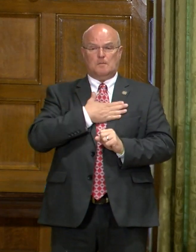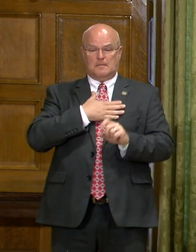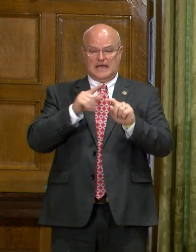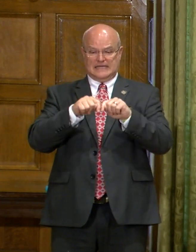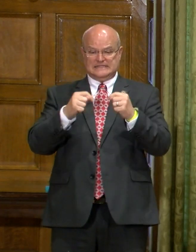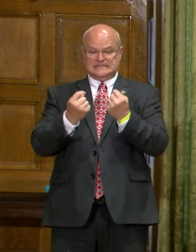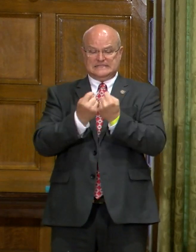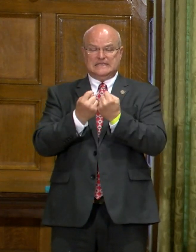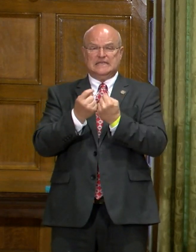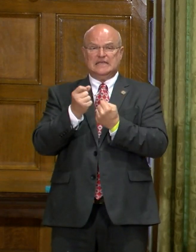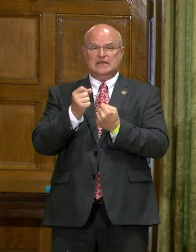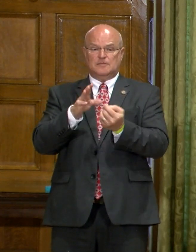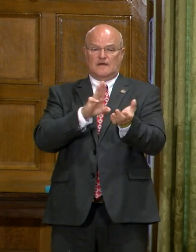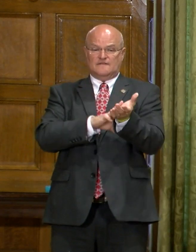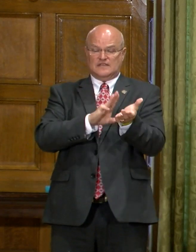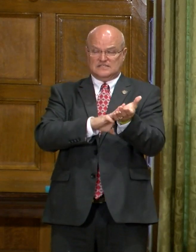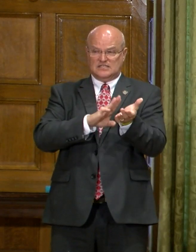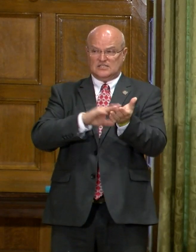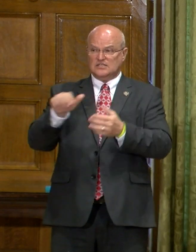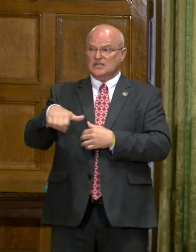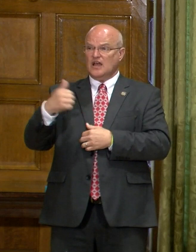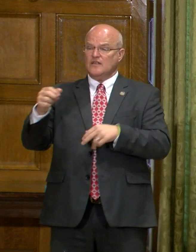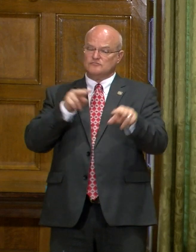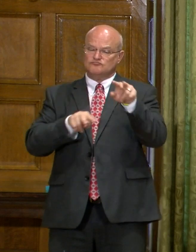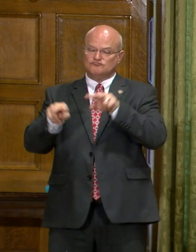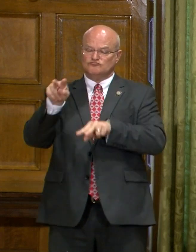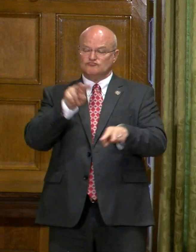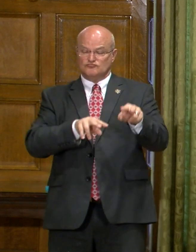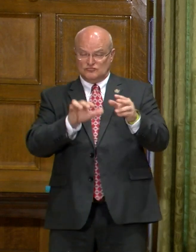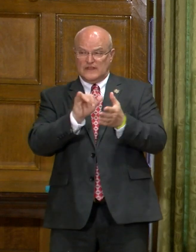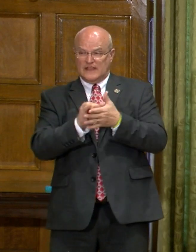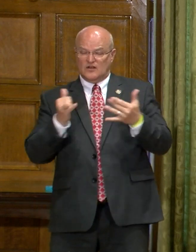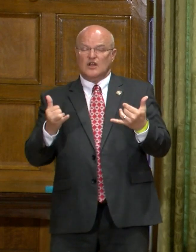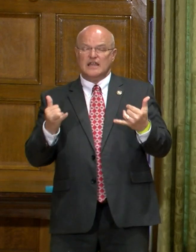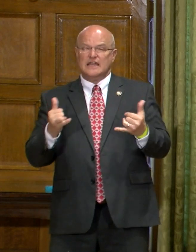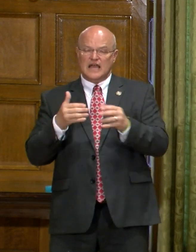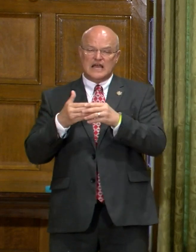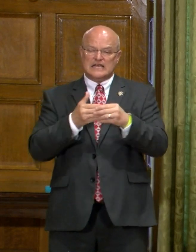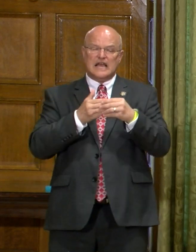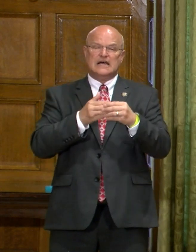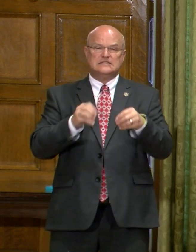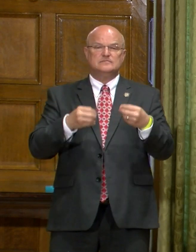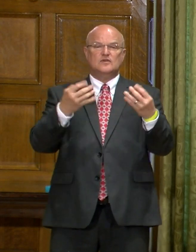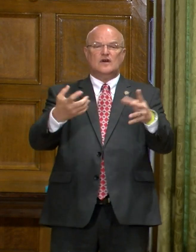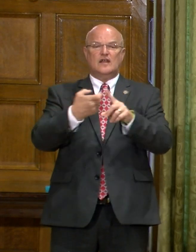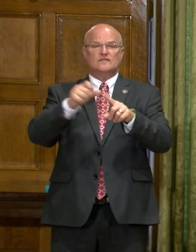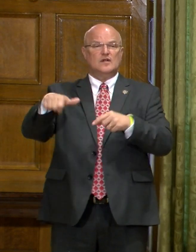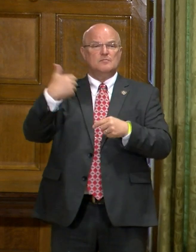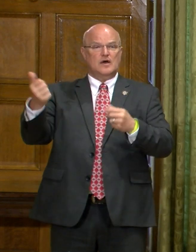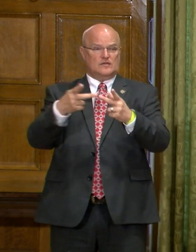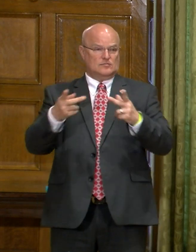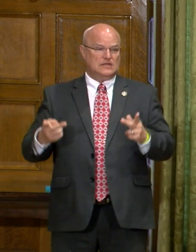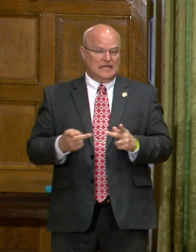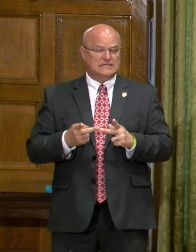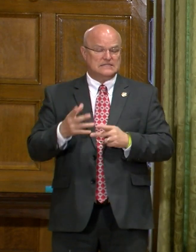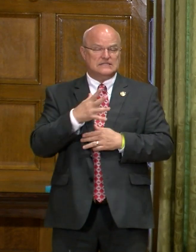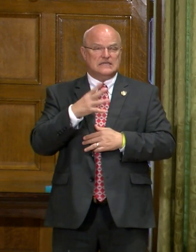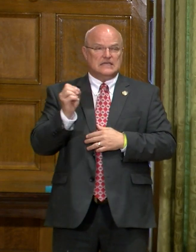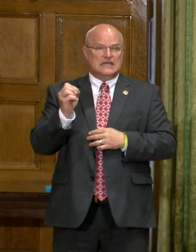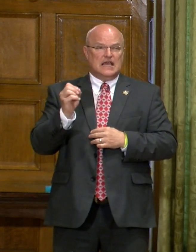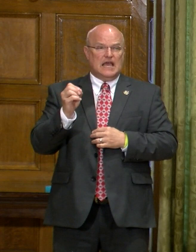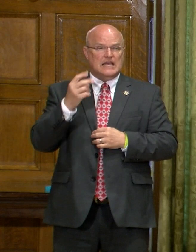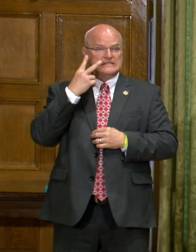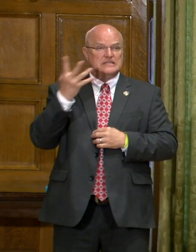team of physicians and others are looking at that, looking at guidance provided from other sources,